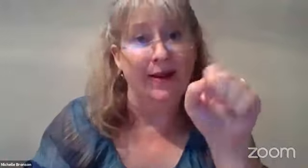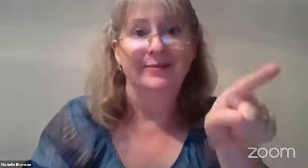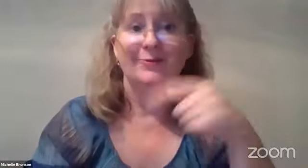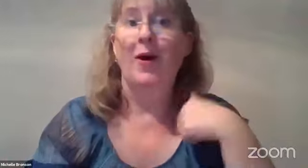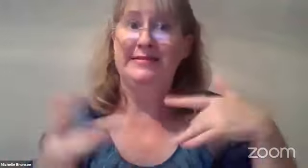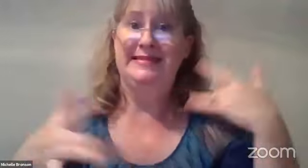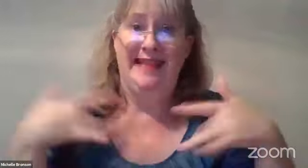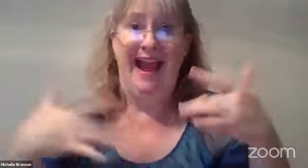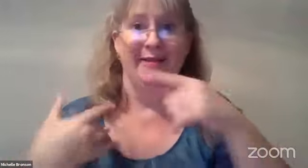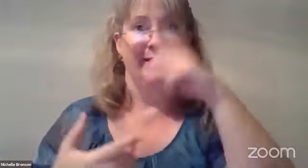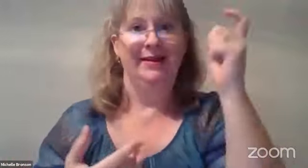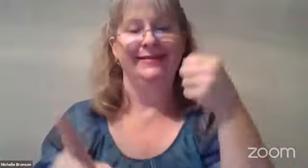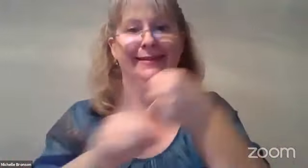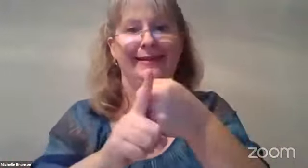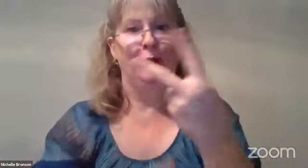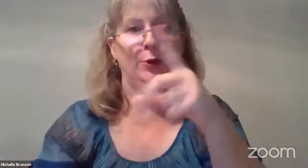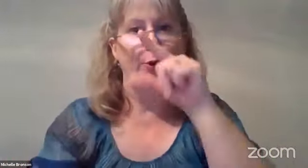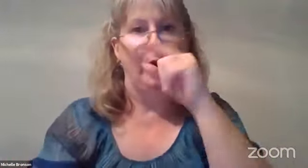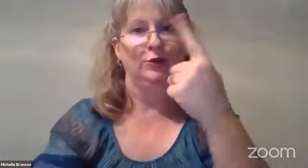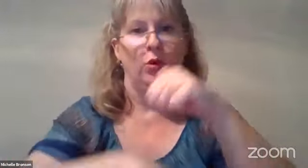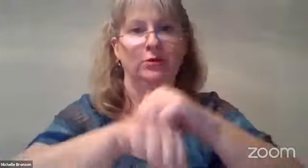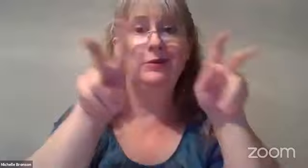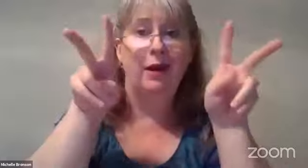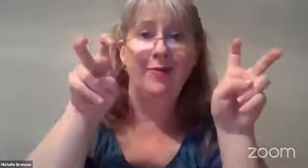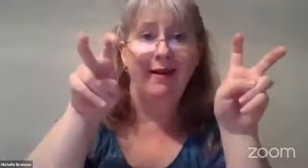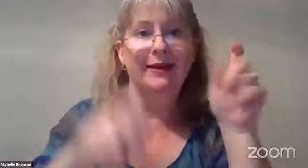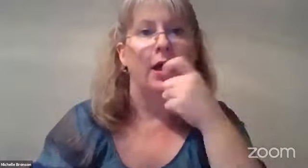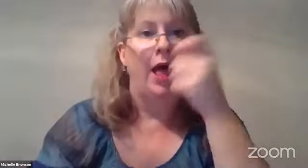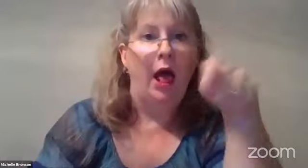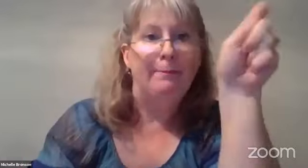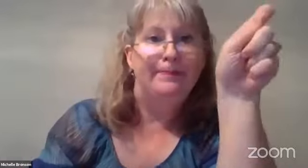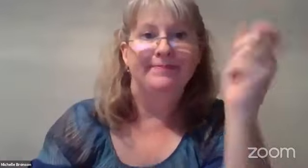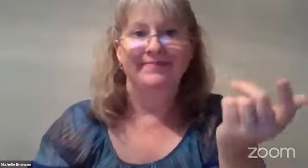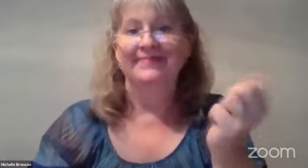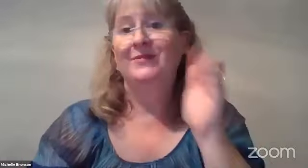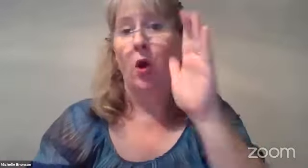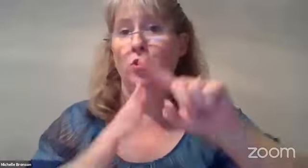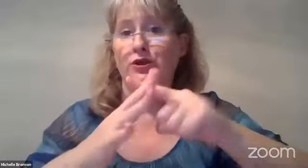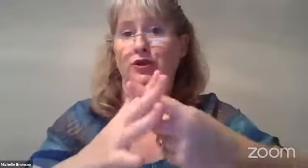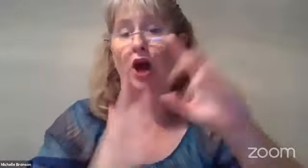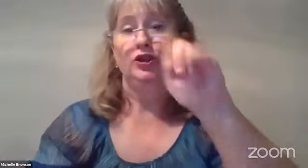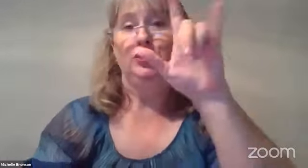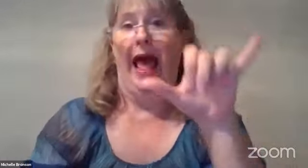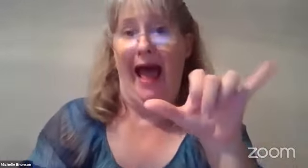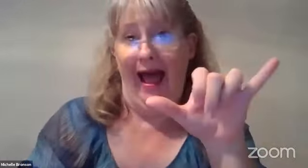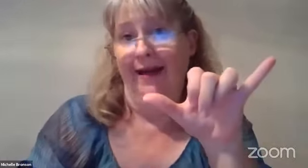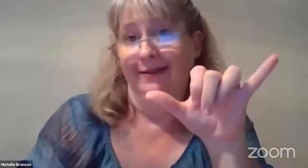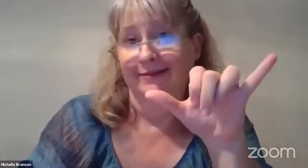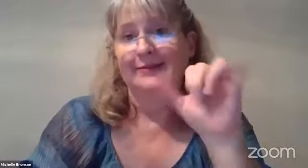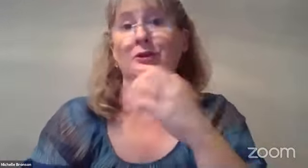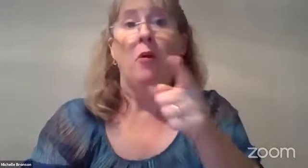of serving CODAs. So we are very excited for that. It's killing 2 birds with 1 stone. And that will start